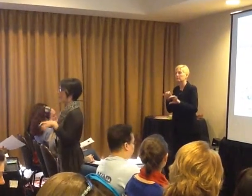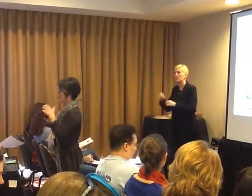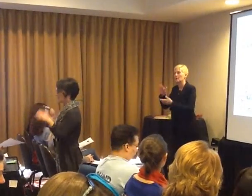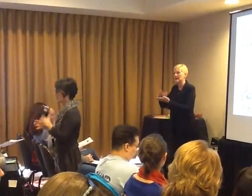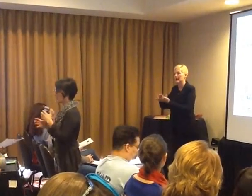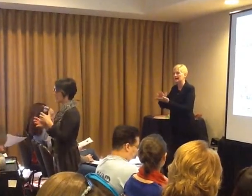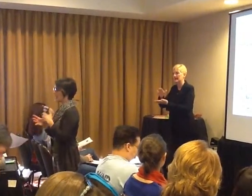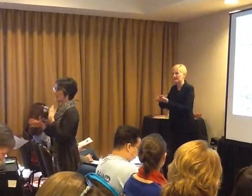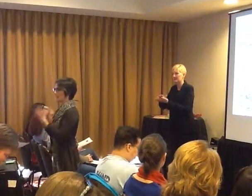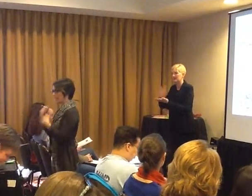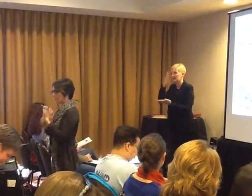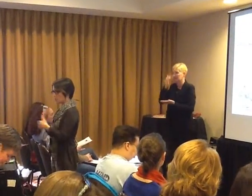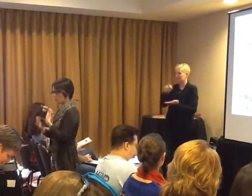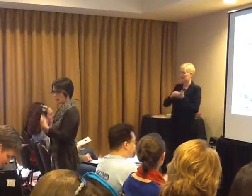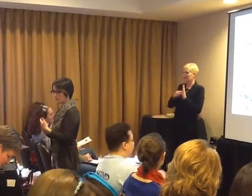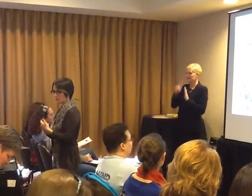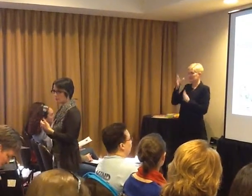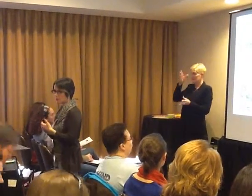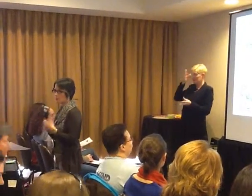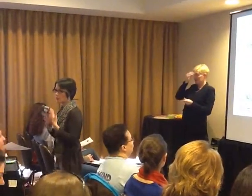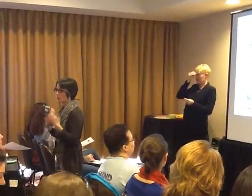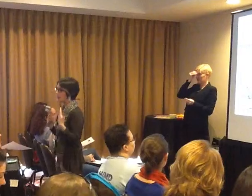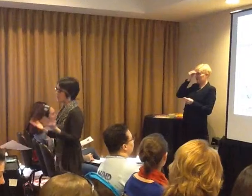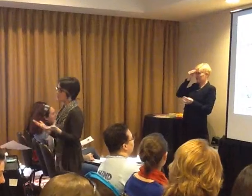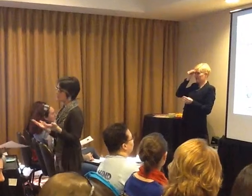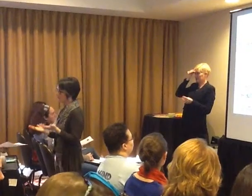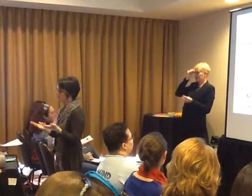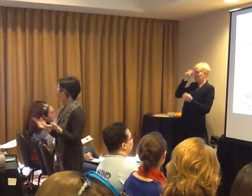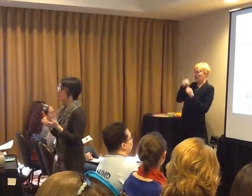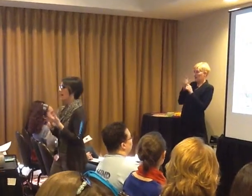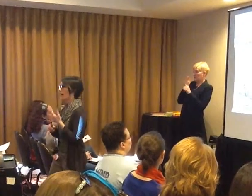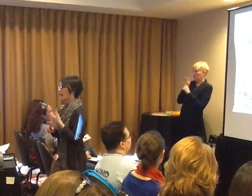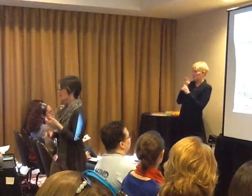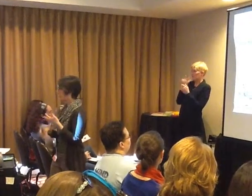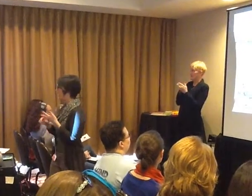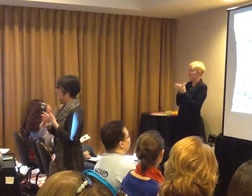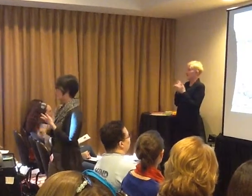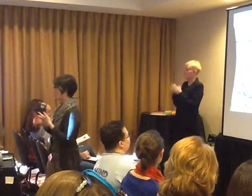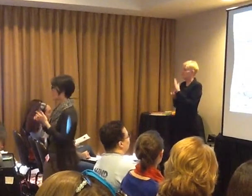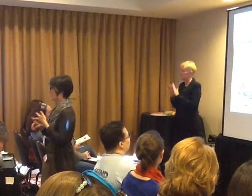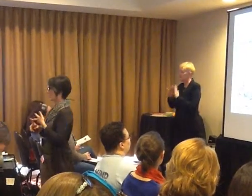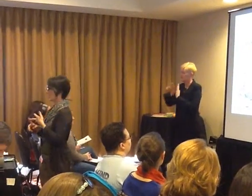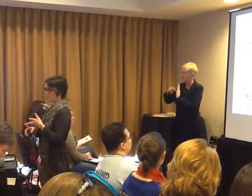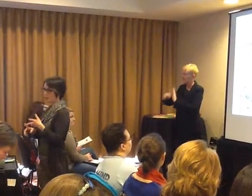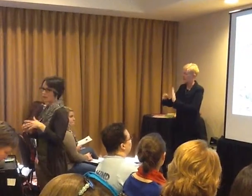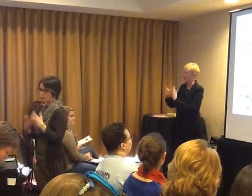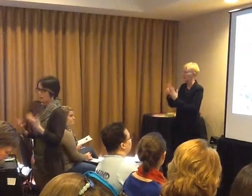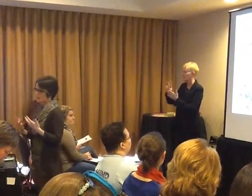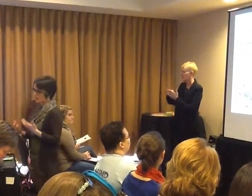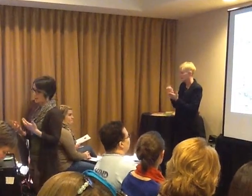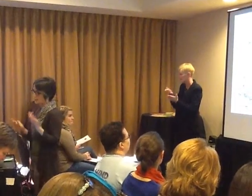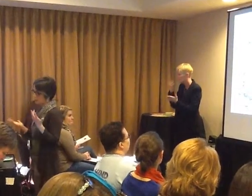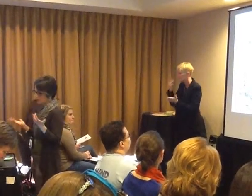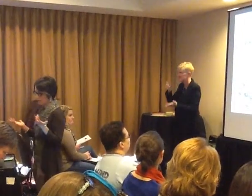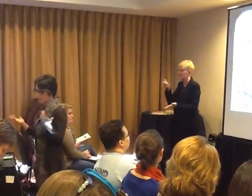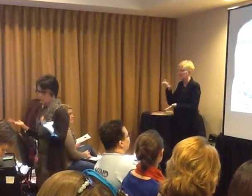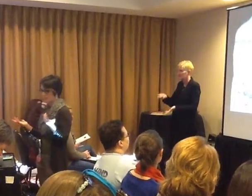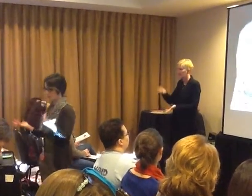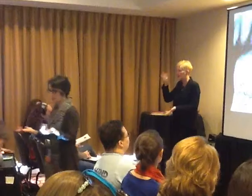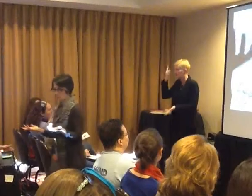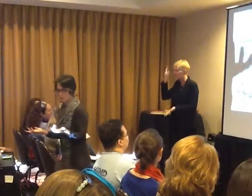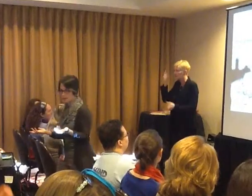and actively engage with that information really helps develop reading, literacy, comprehension, things like that, which